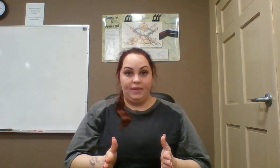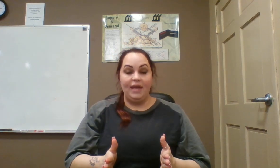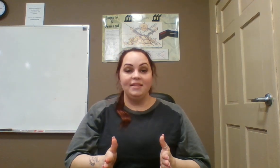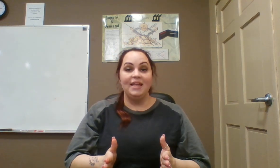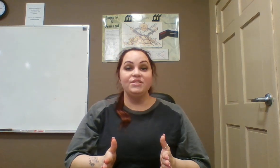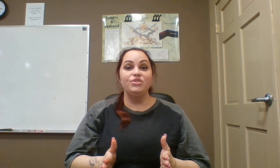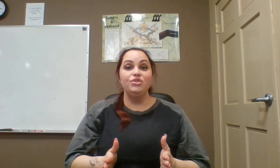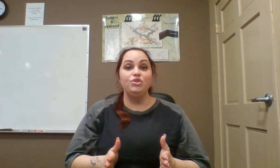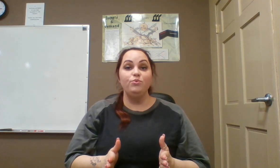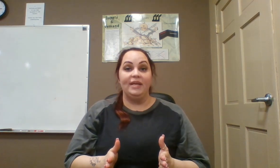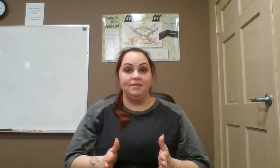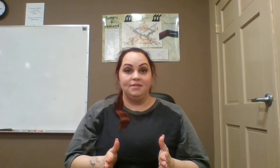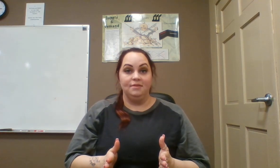okay, that's student.